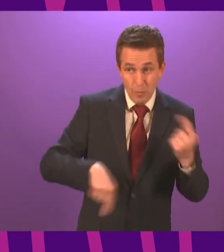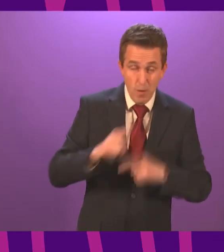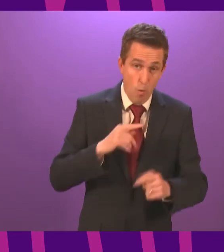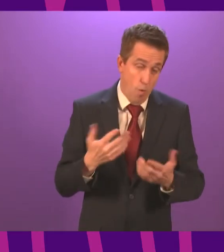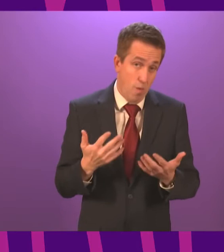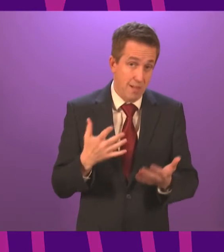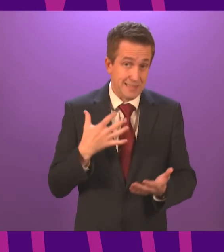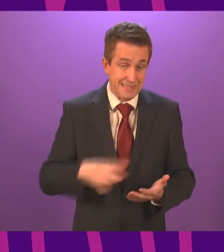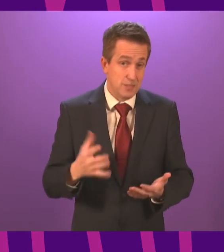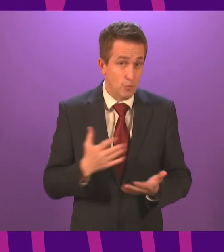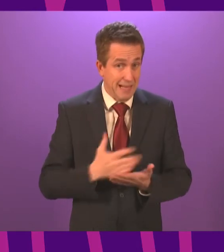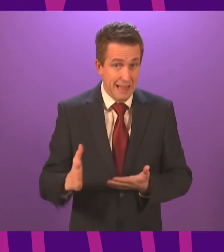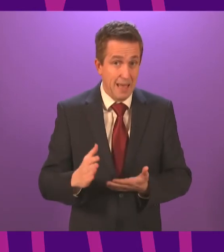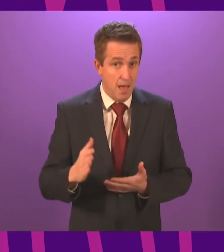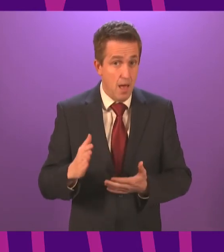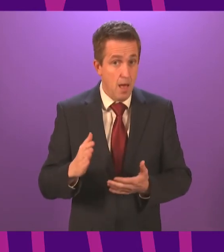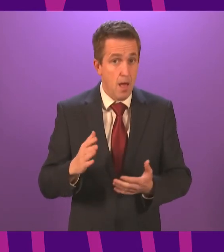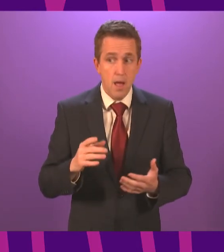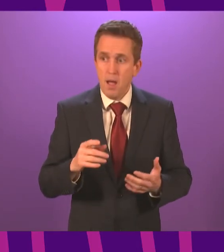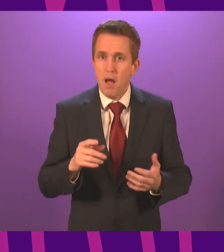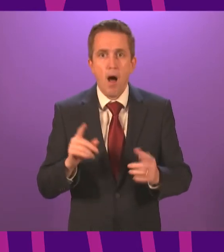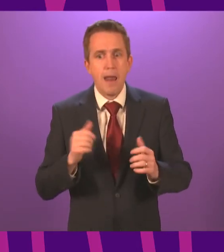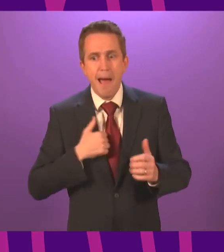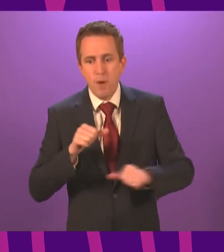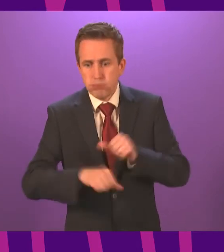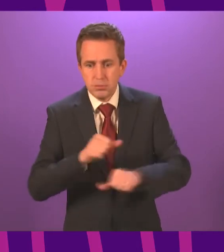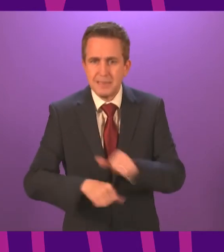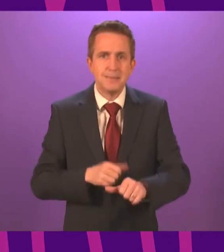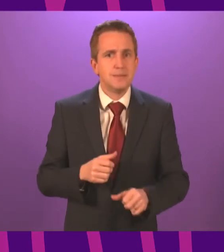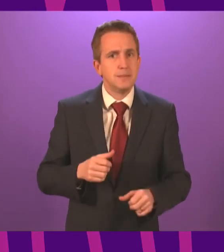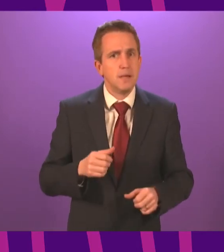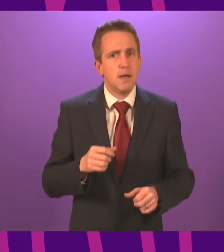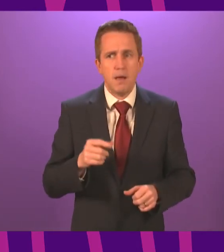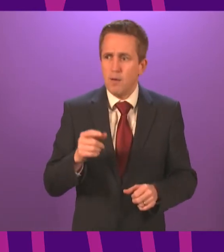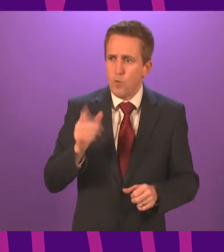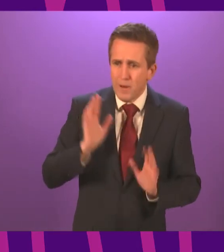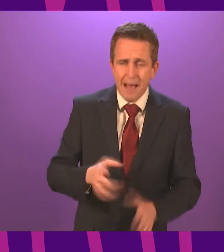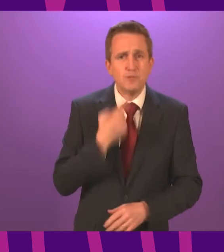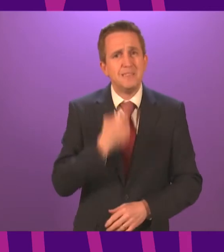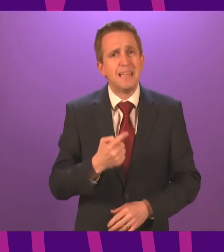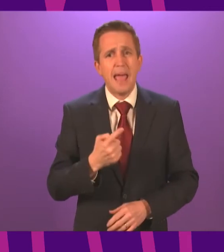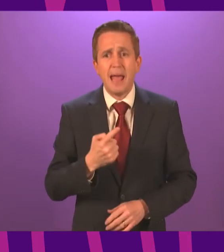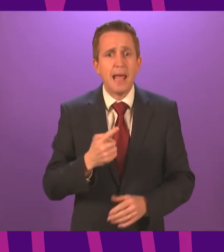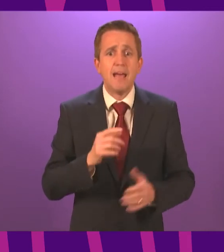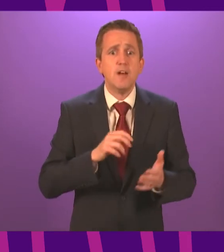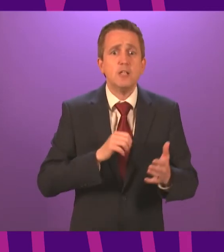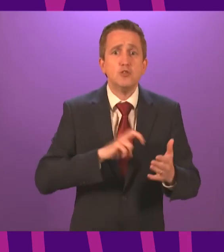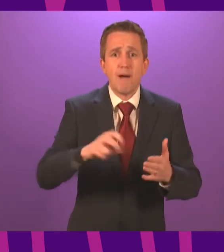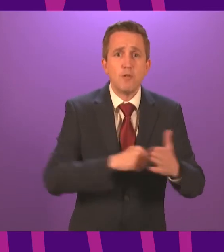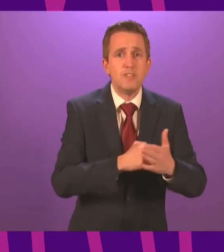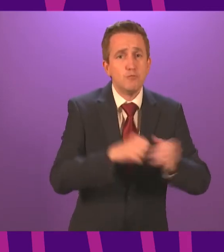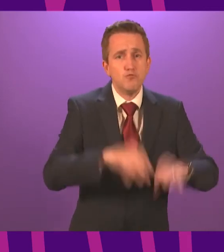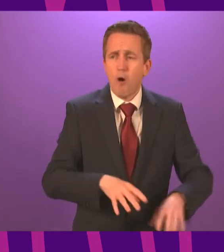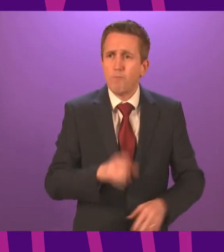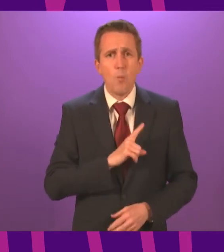what basis, given the same evidence and given the same restrictions, Scotland would take a different approach to those travel